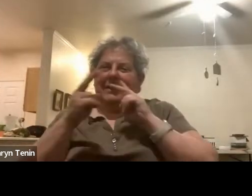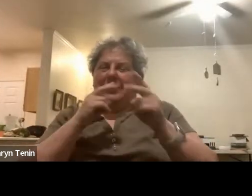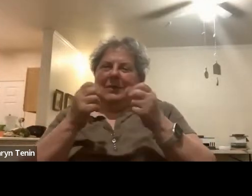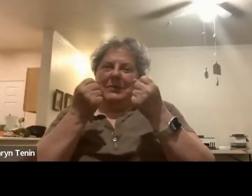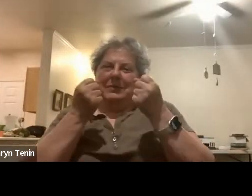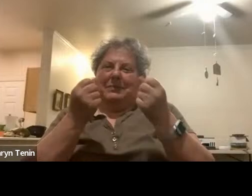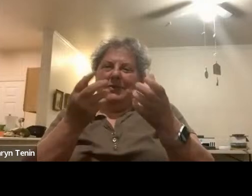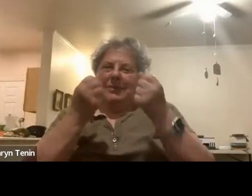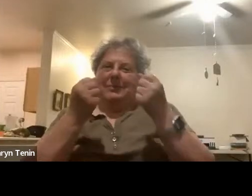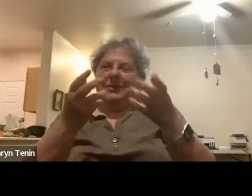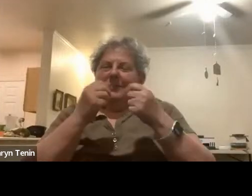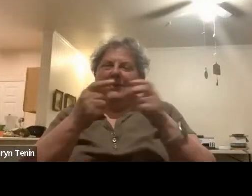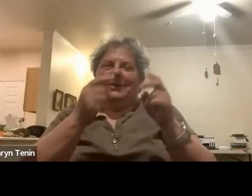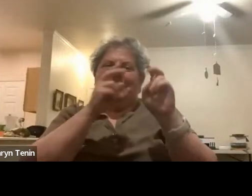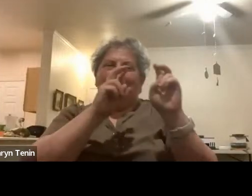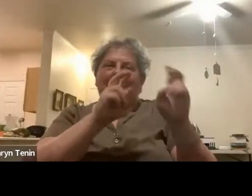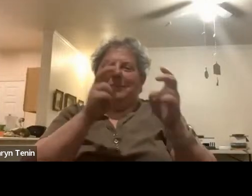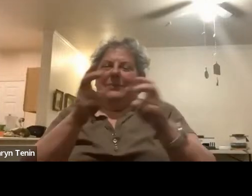in May,